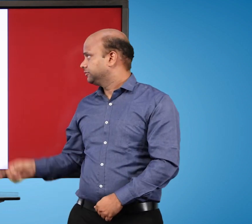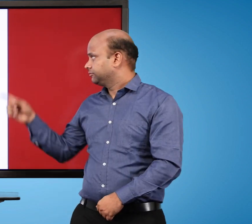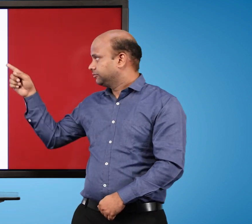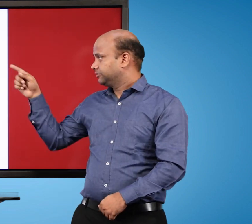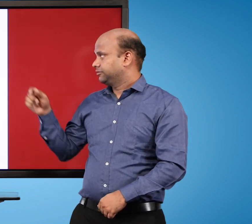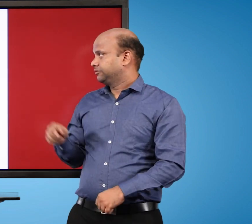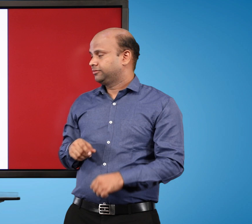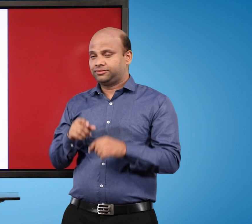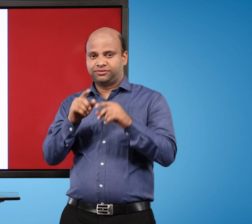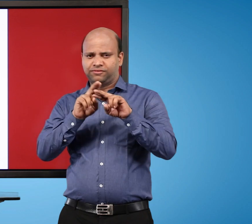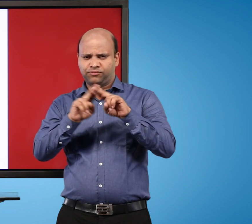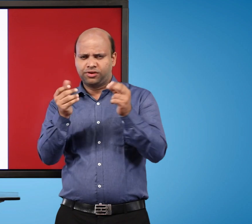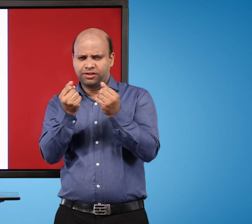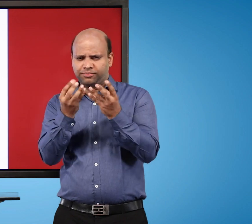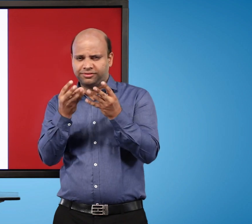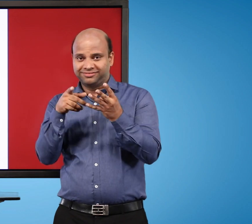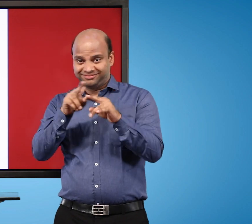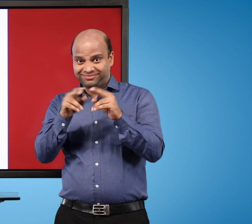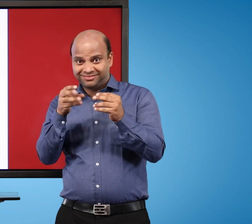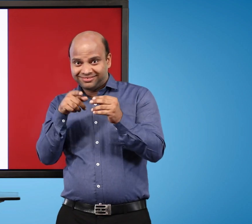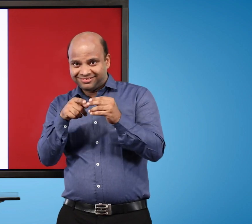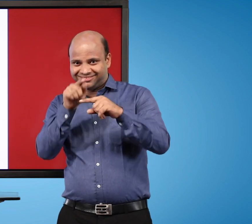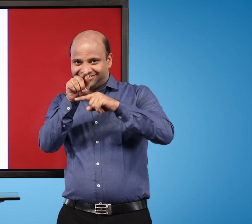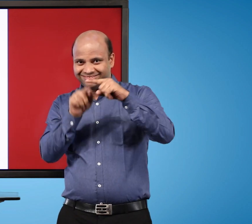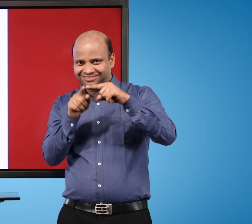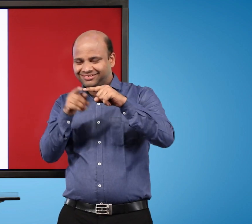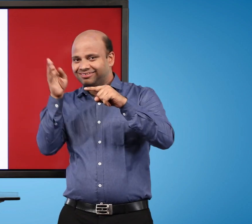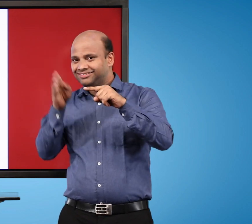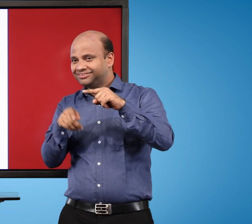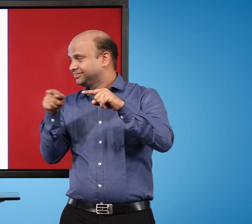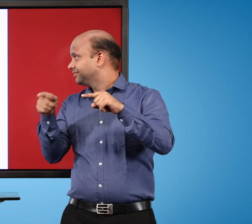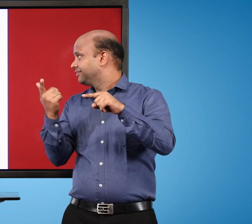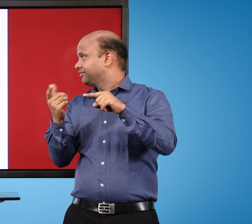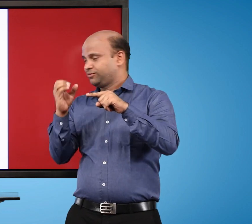Division of a whole number by 0 is not defined.